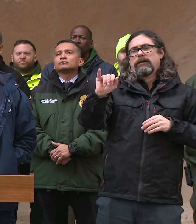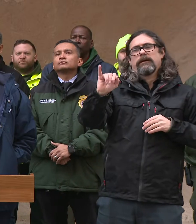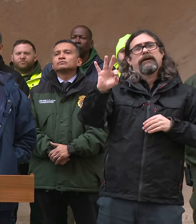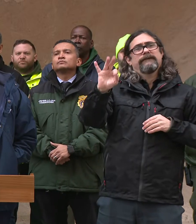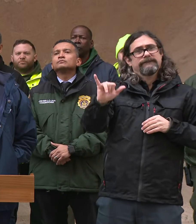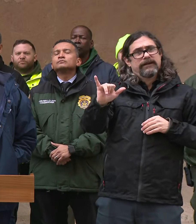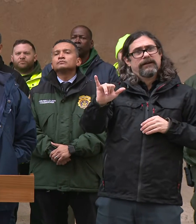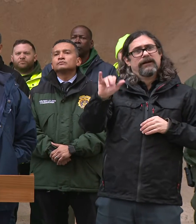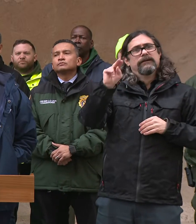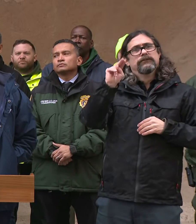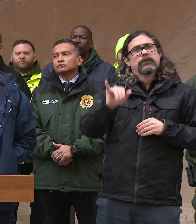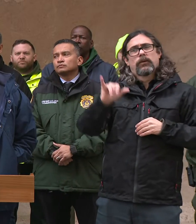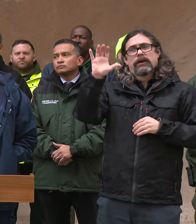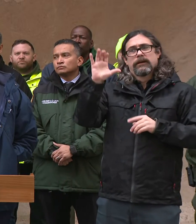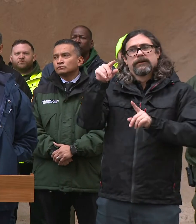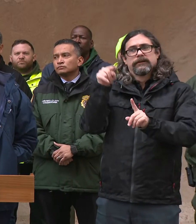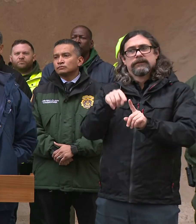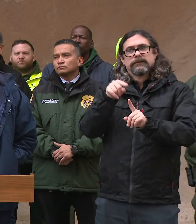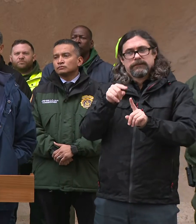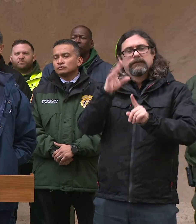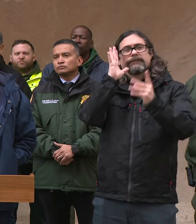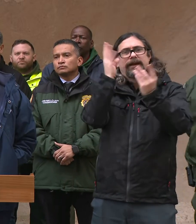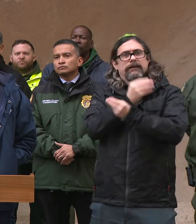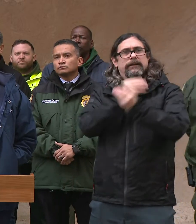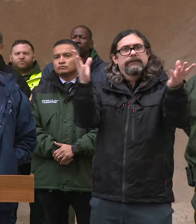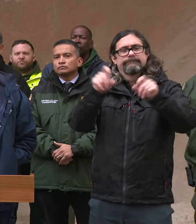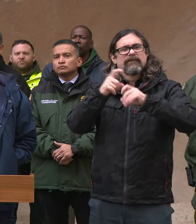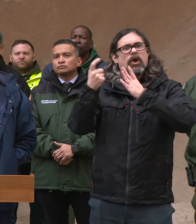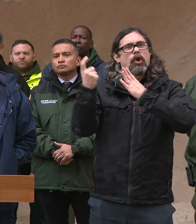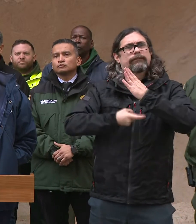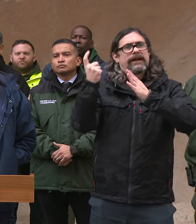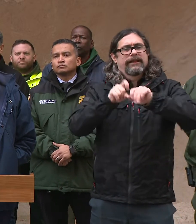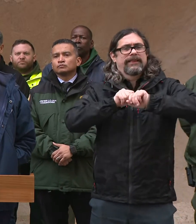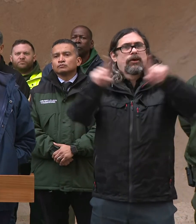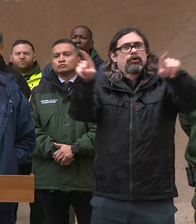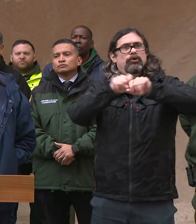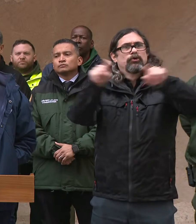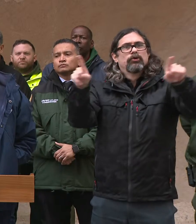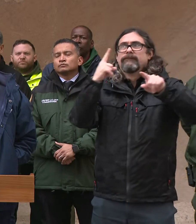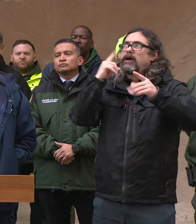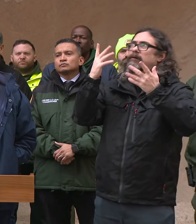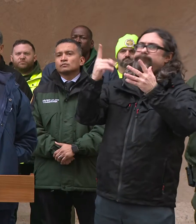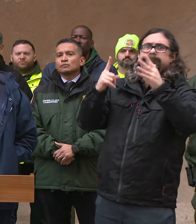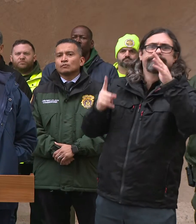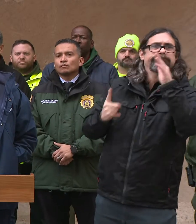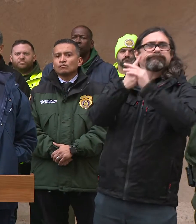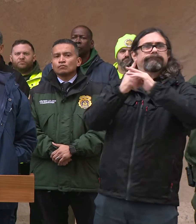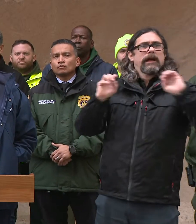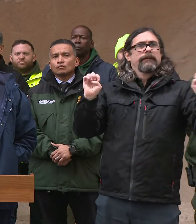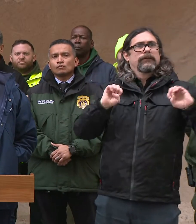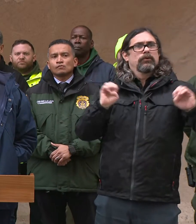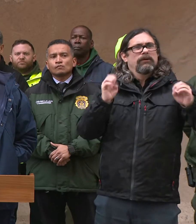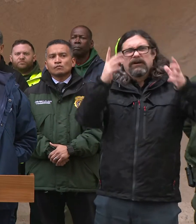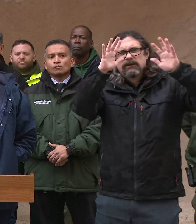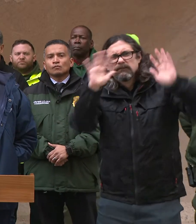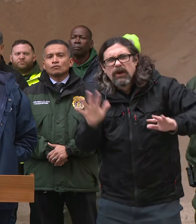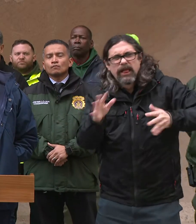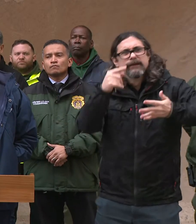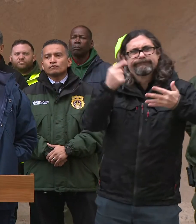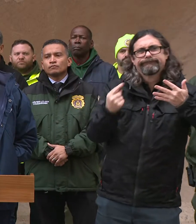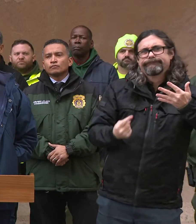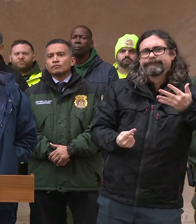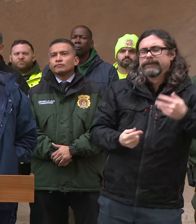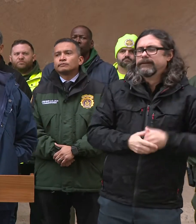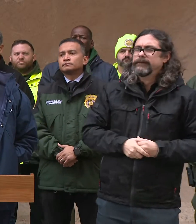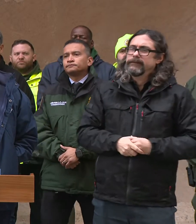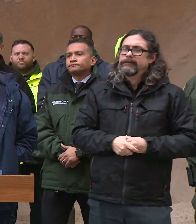can call 311 to report the lack of heat in their buildings. But we have to be here for each other and make sure our pets